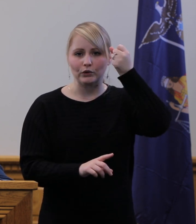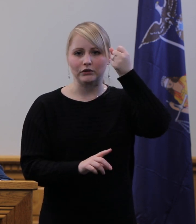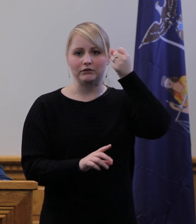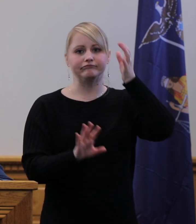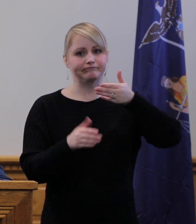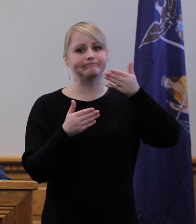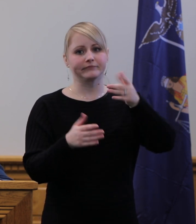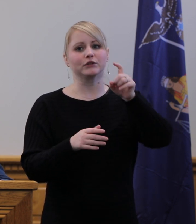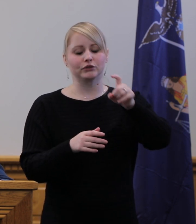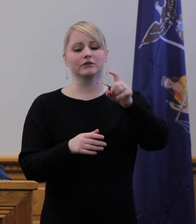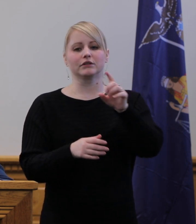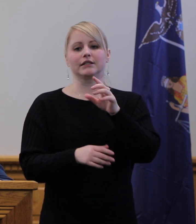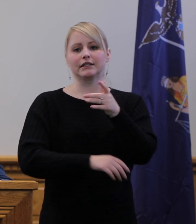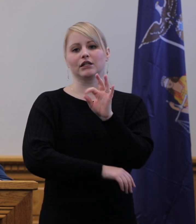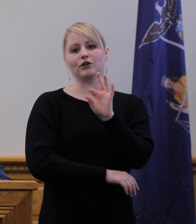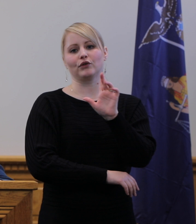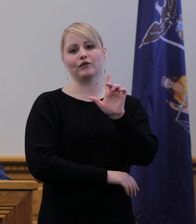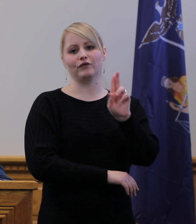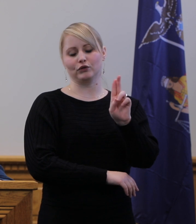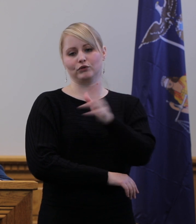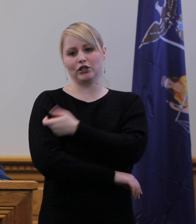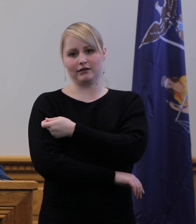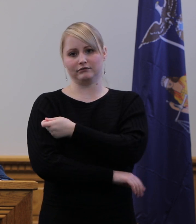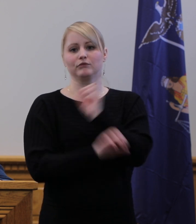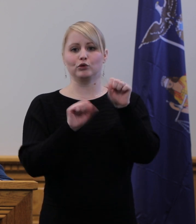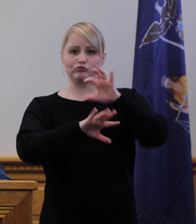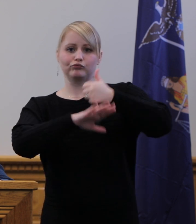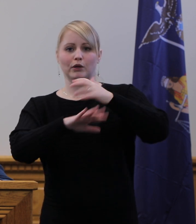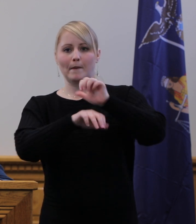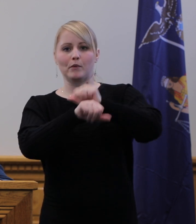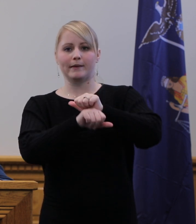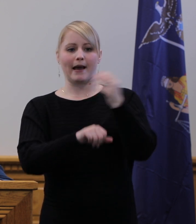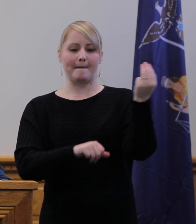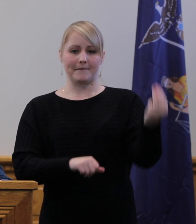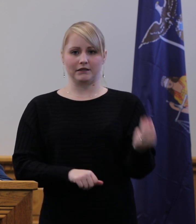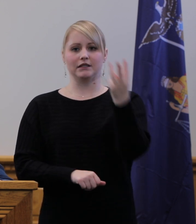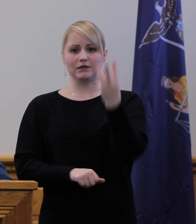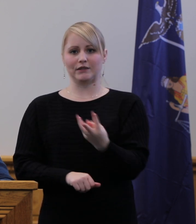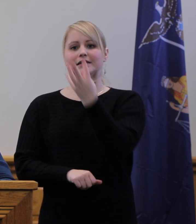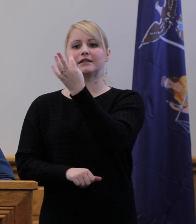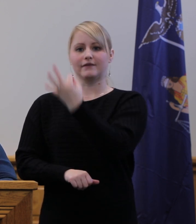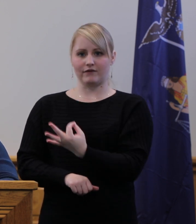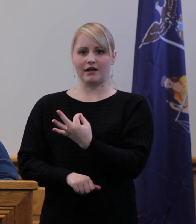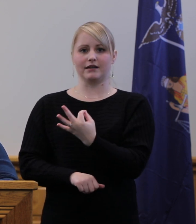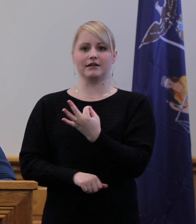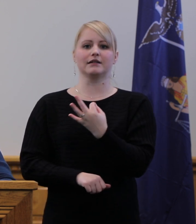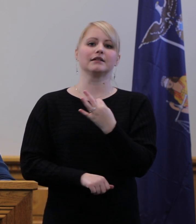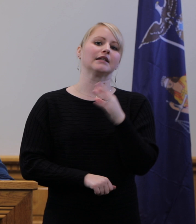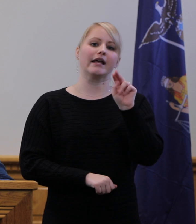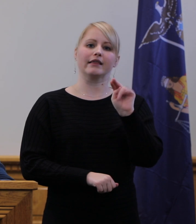department is offering flu shots by appointment on Mondays, Wednesdays, and Fridays at the Nick Stereo Health Clinic in